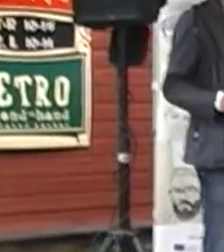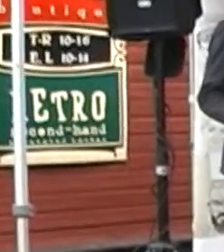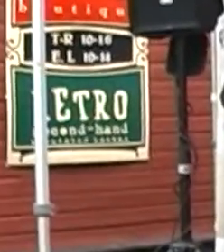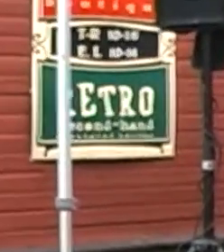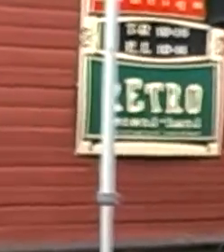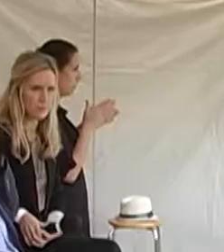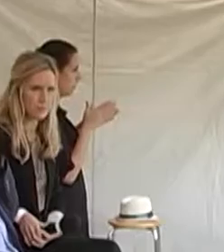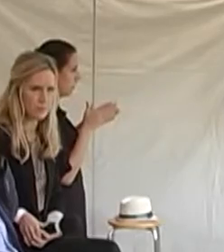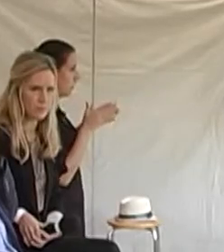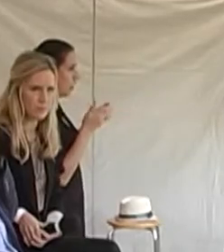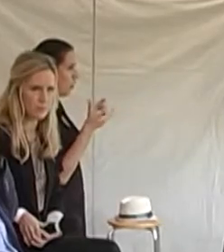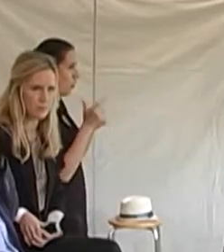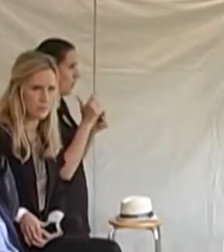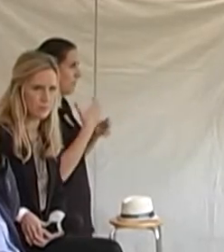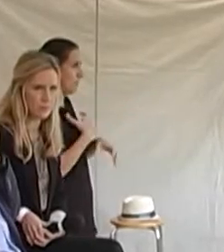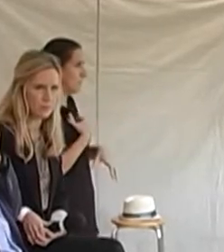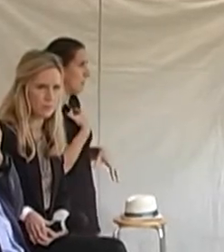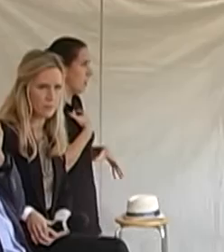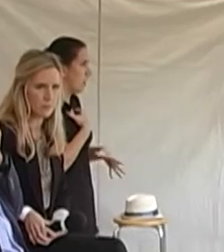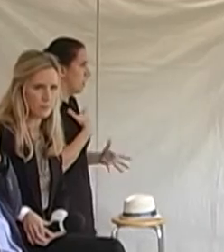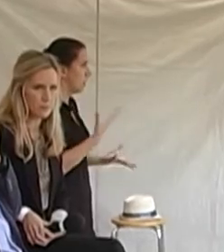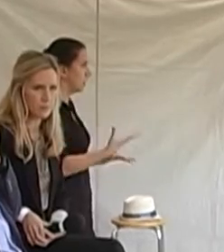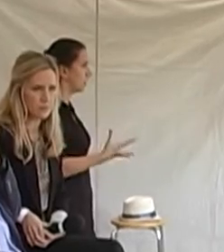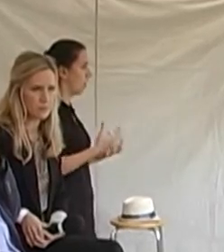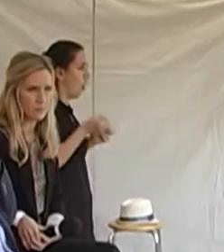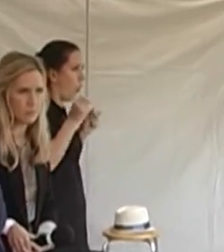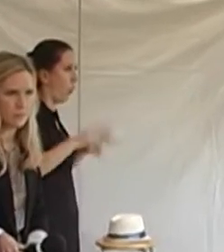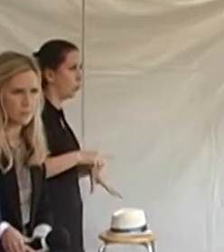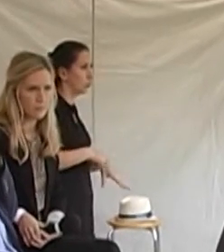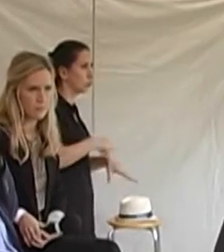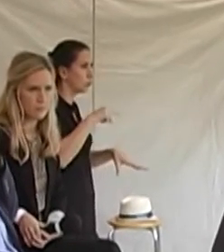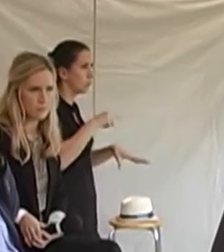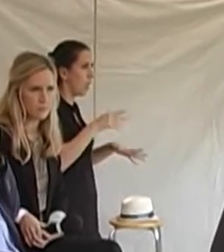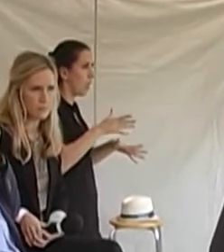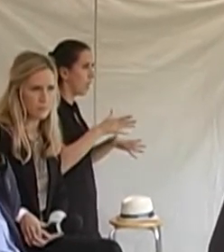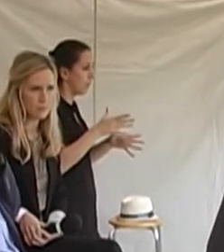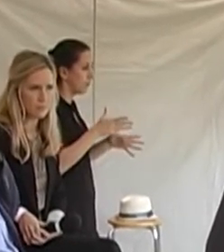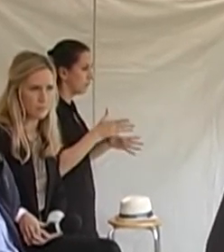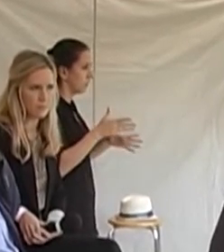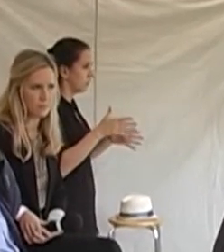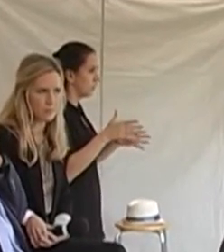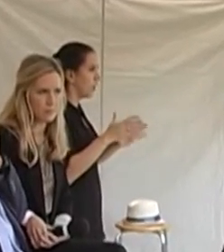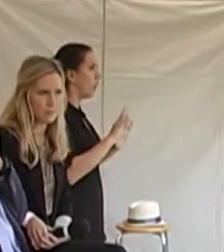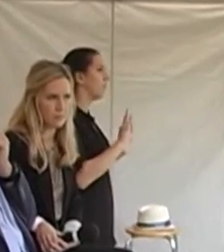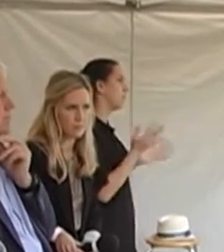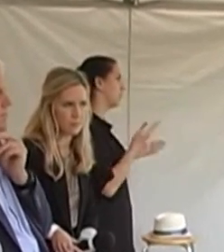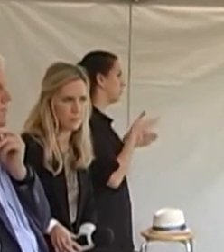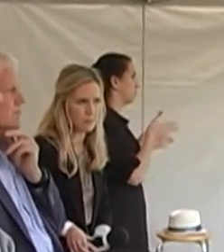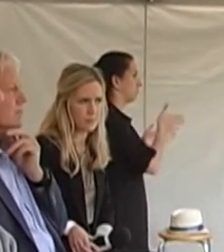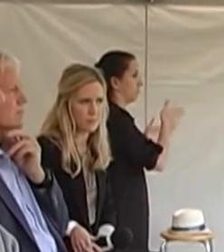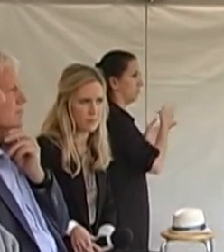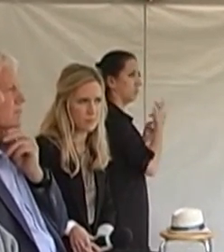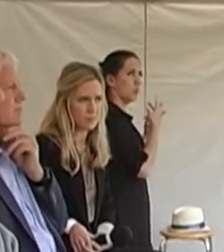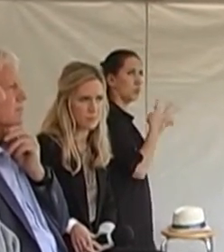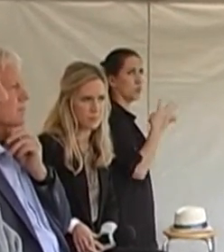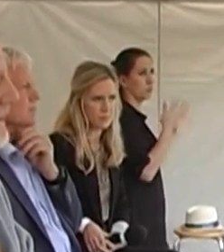Right, so towards a feeling of more danger, or is there something else going on? Are you, in